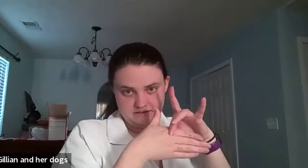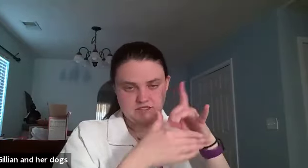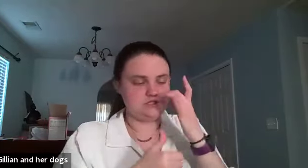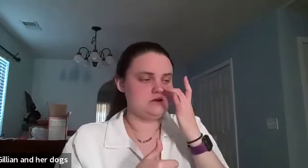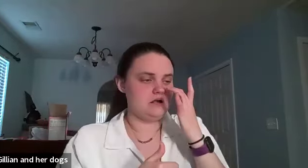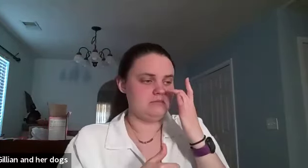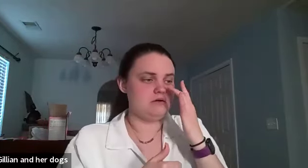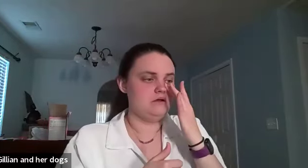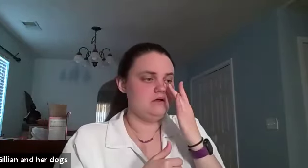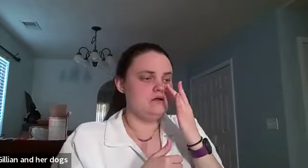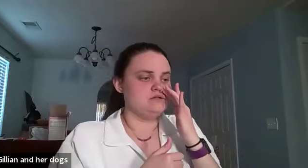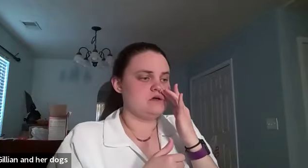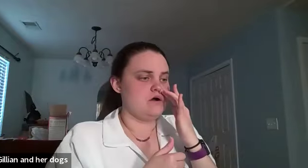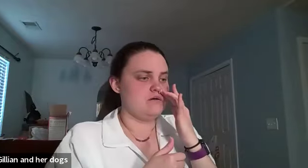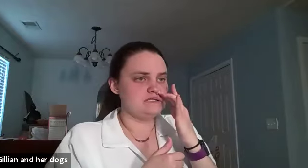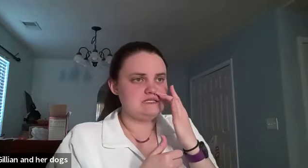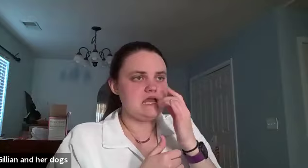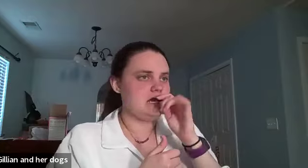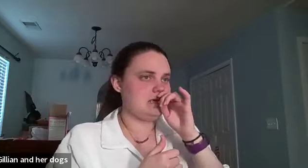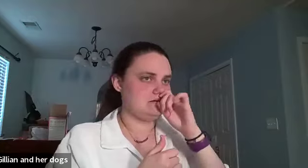meat that you are talking about. So a steak,